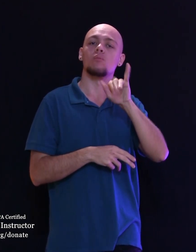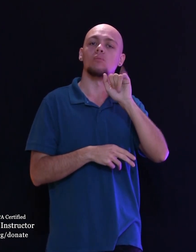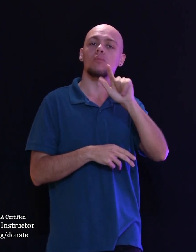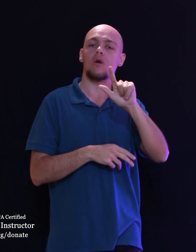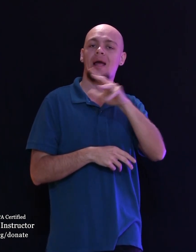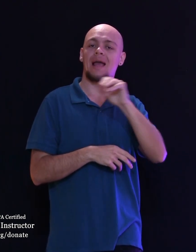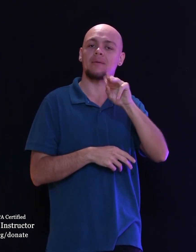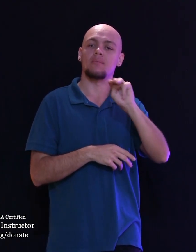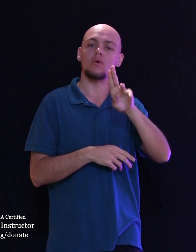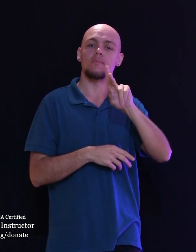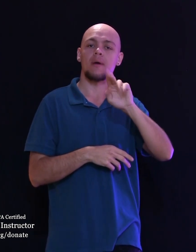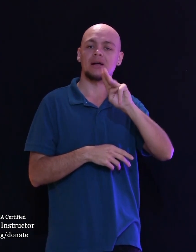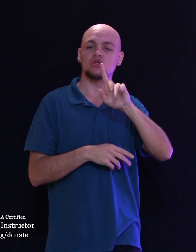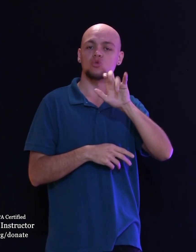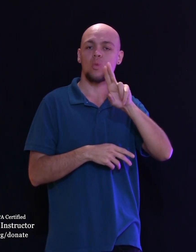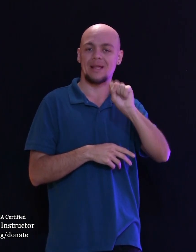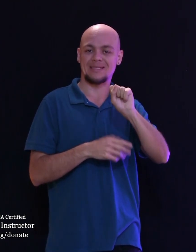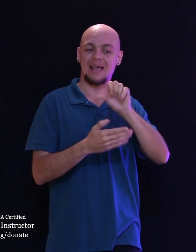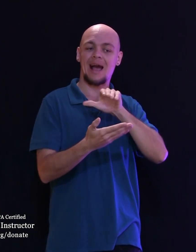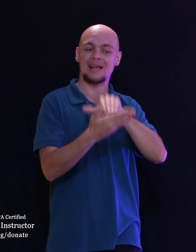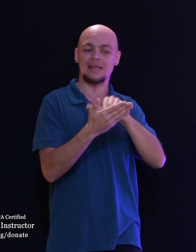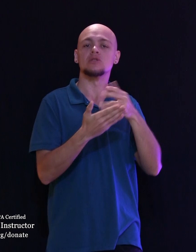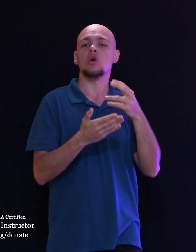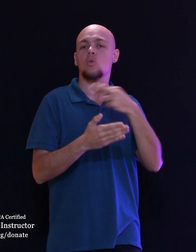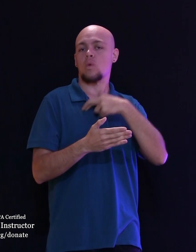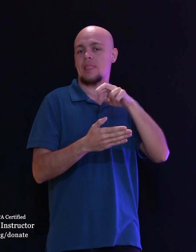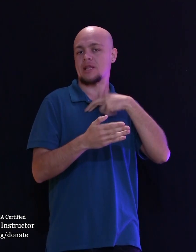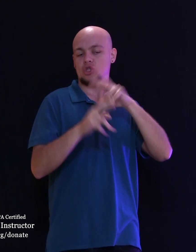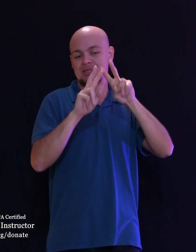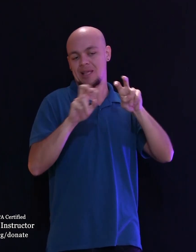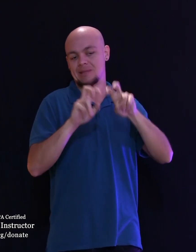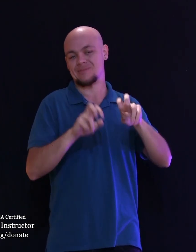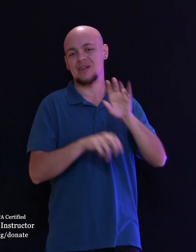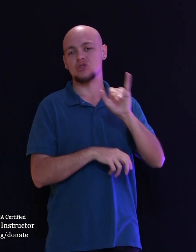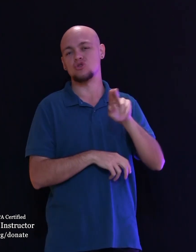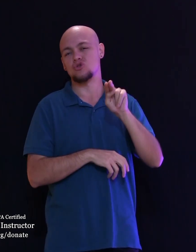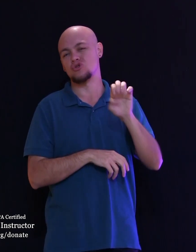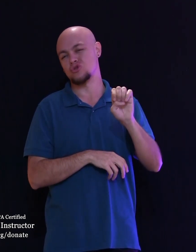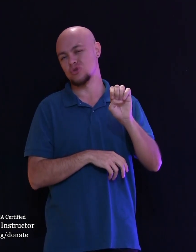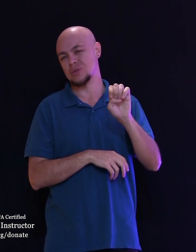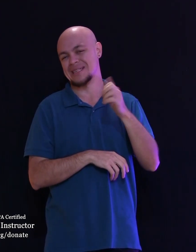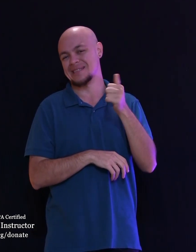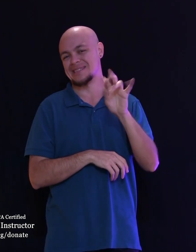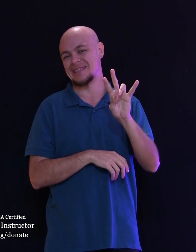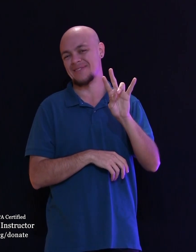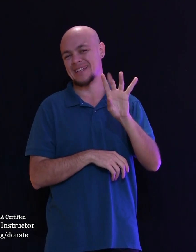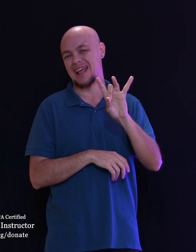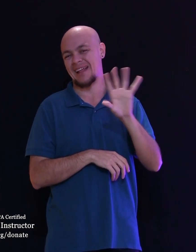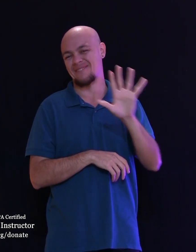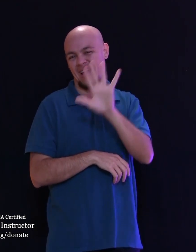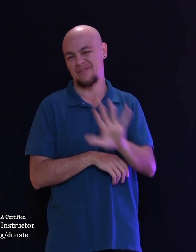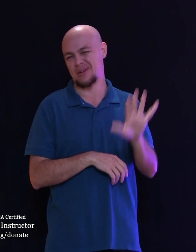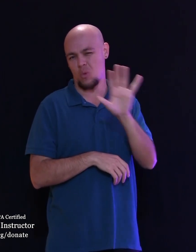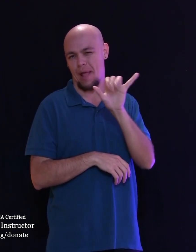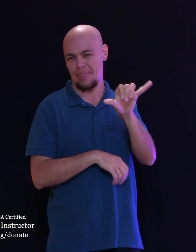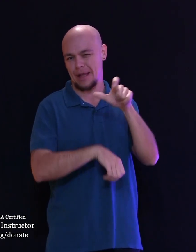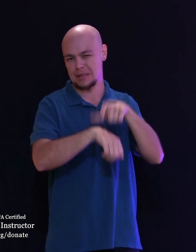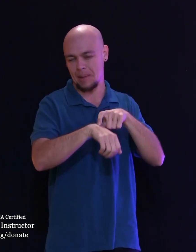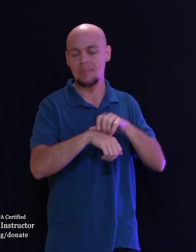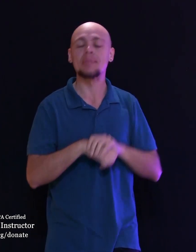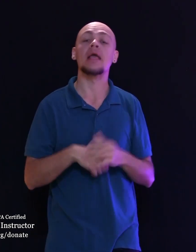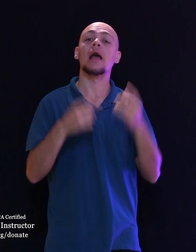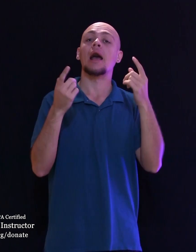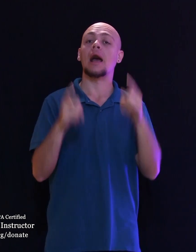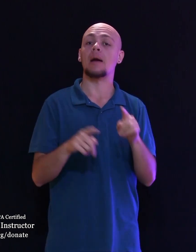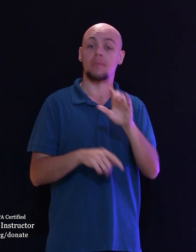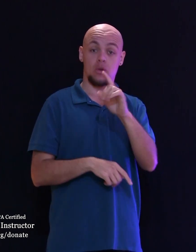Remonstrance Against Religious Assessments, and that was probably somewhere around June of 1785. What was happening is that one